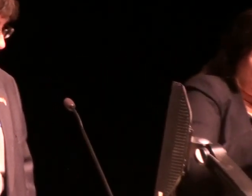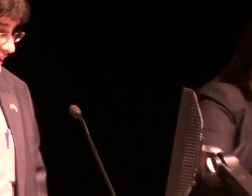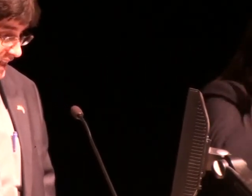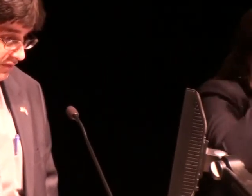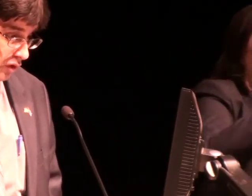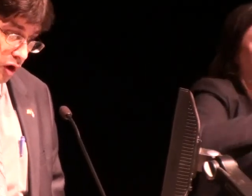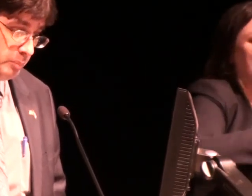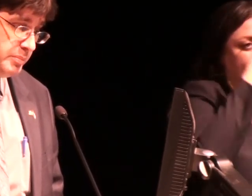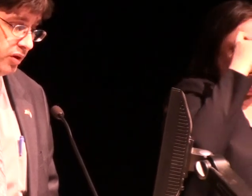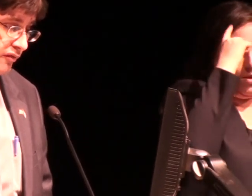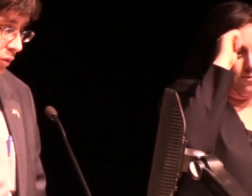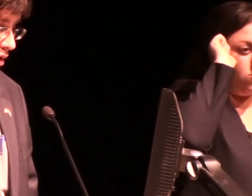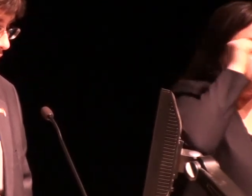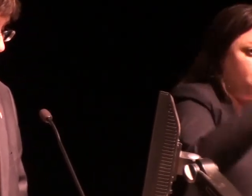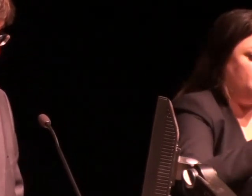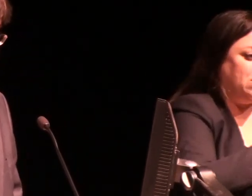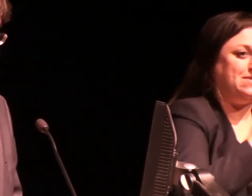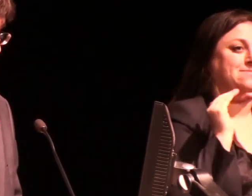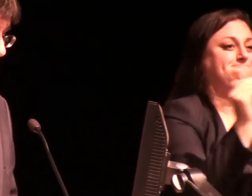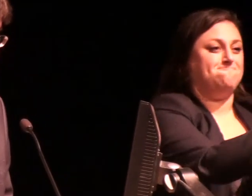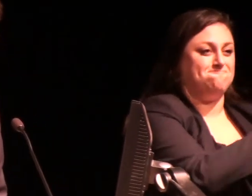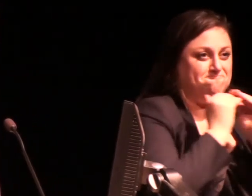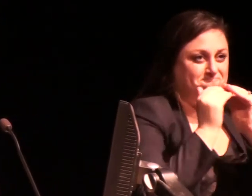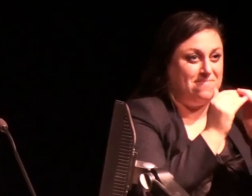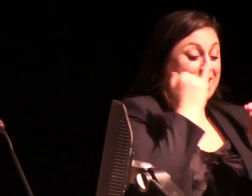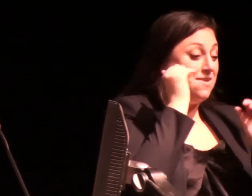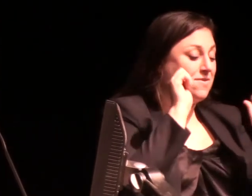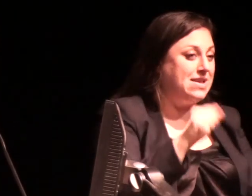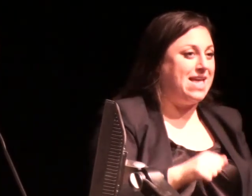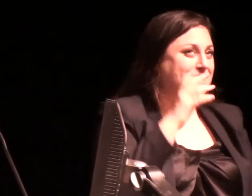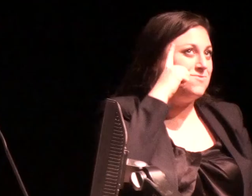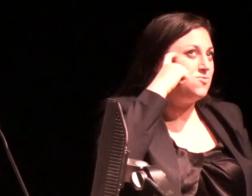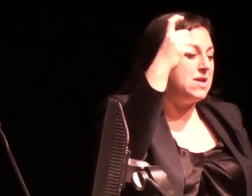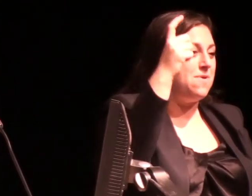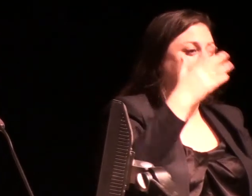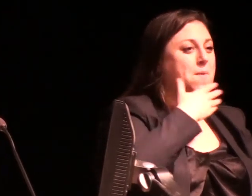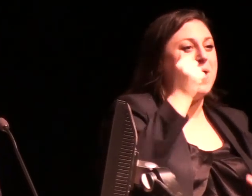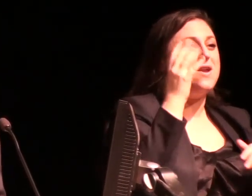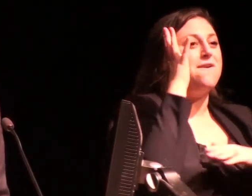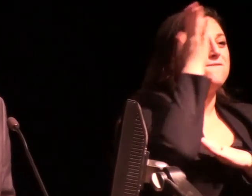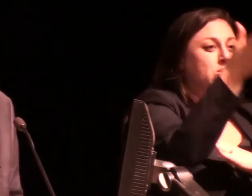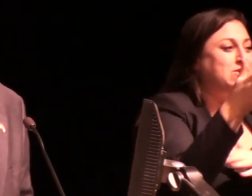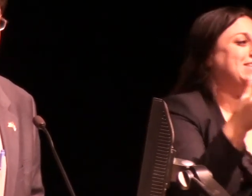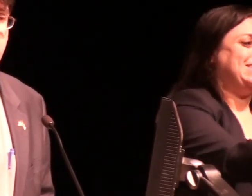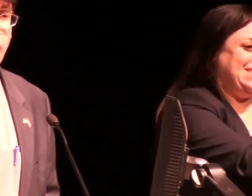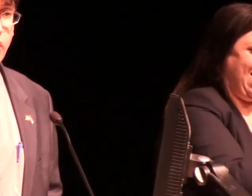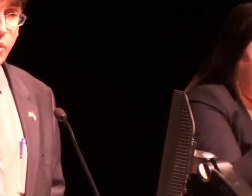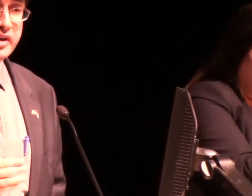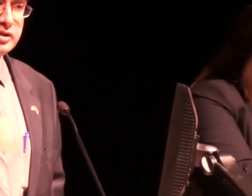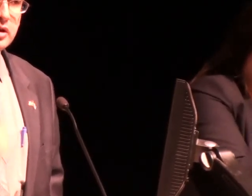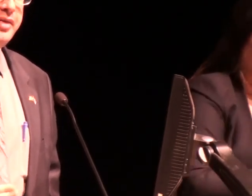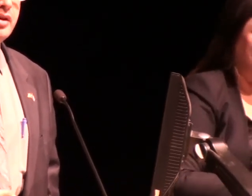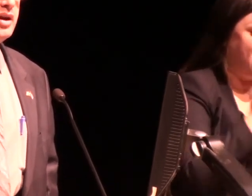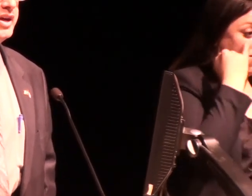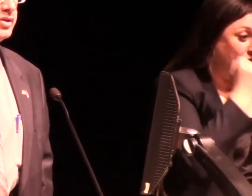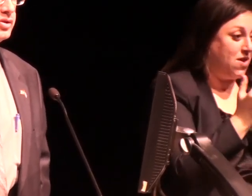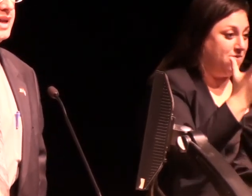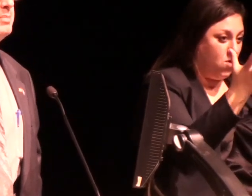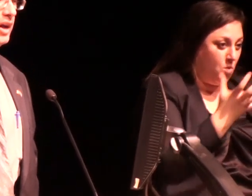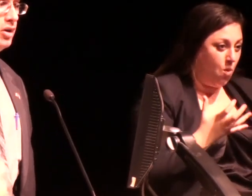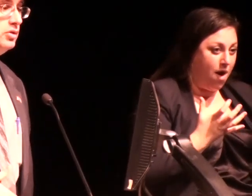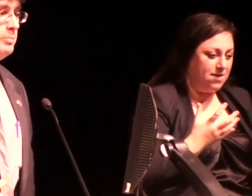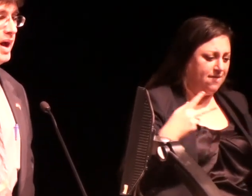thus be the same for all people of the world if we are able to dream of a better future together. So, for those who wants to cut the